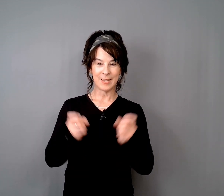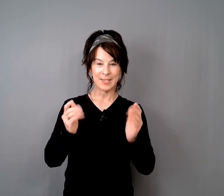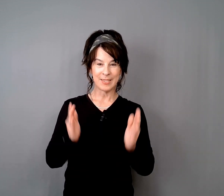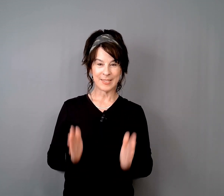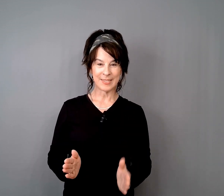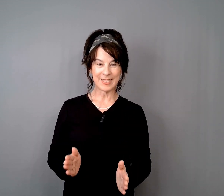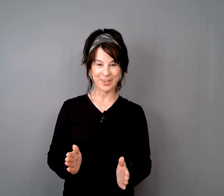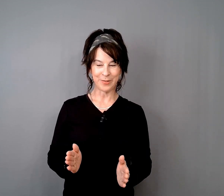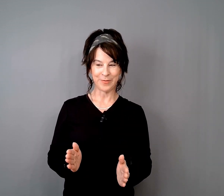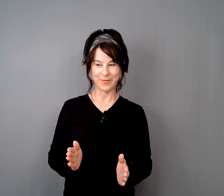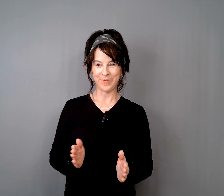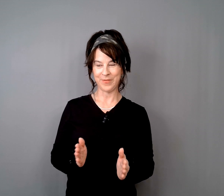Sinner.